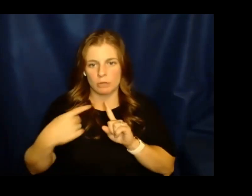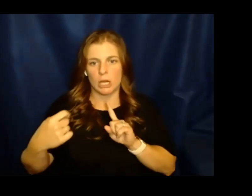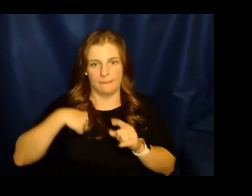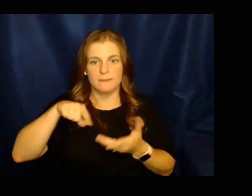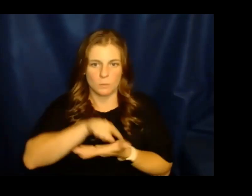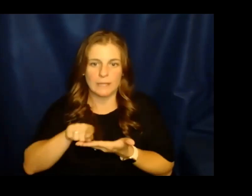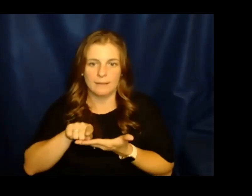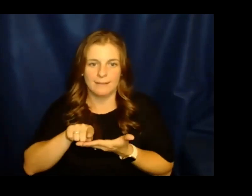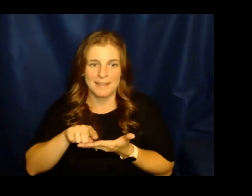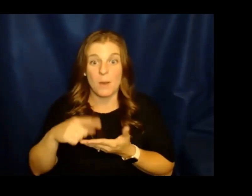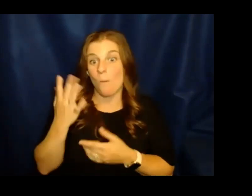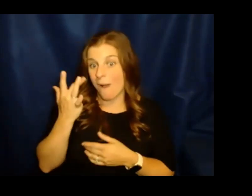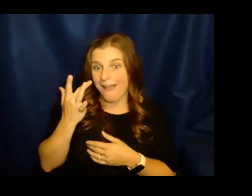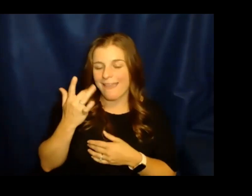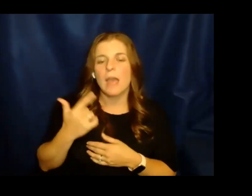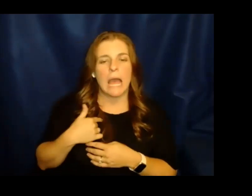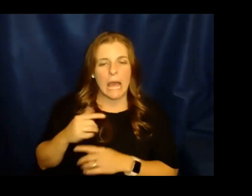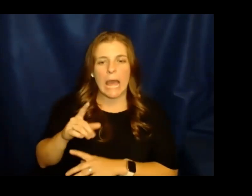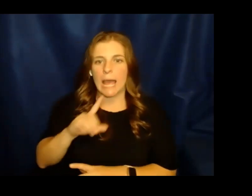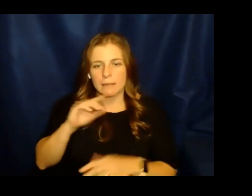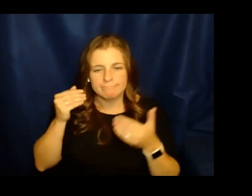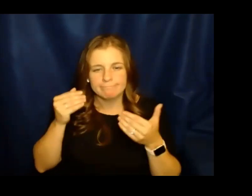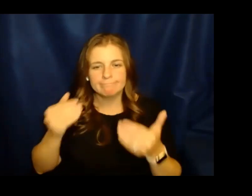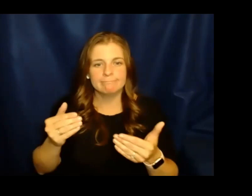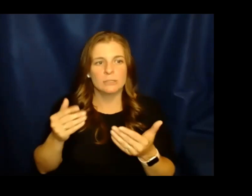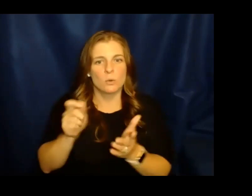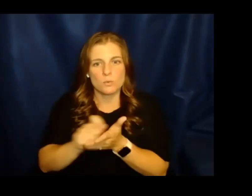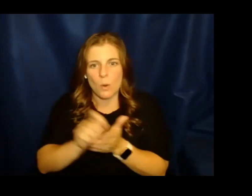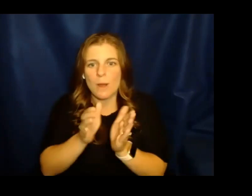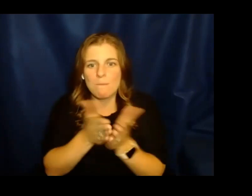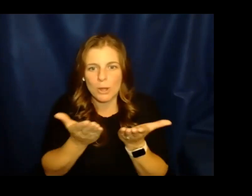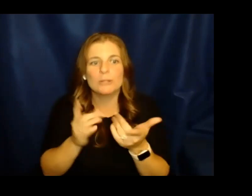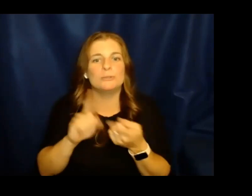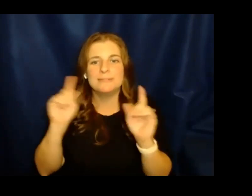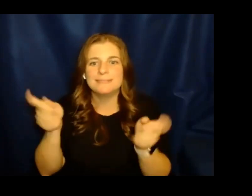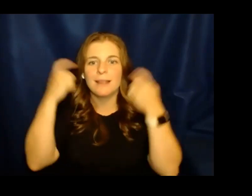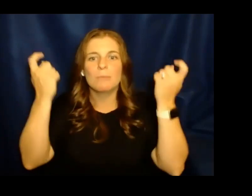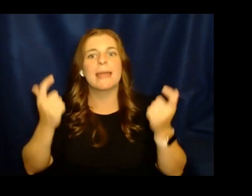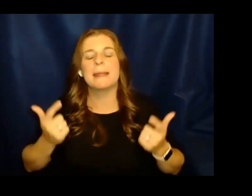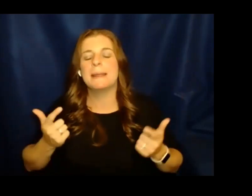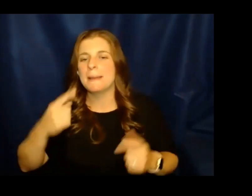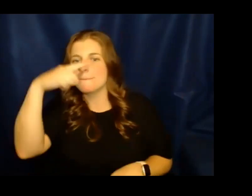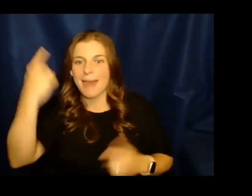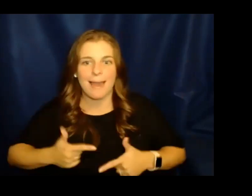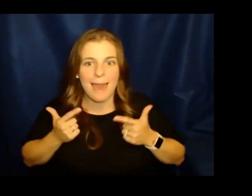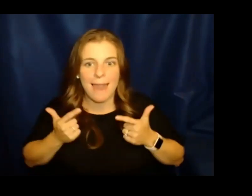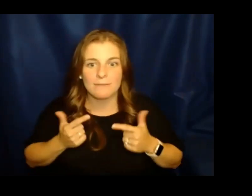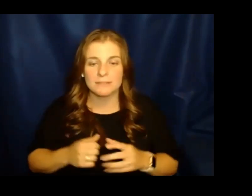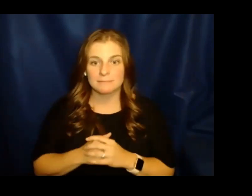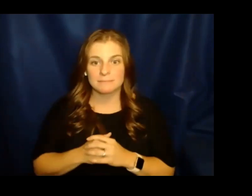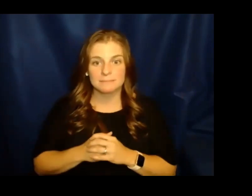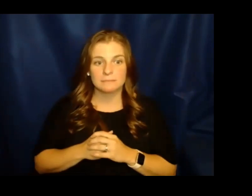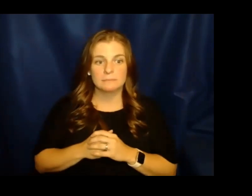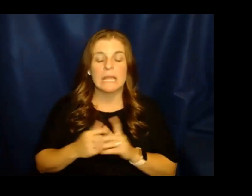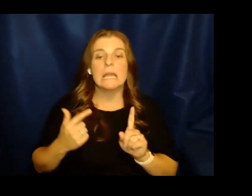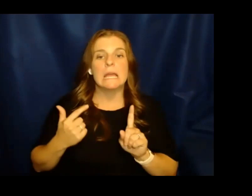book celebrating Black lives a few years ago for children. And I received a very